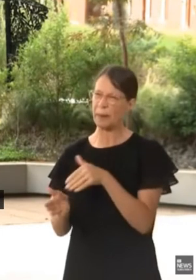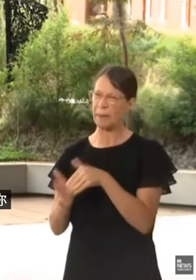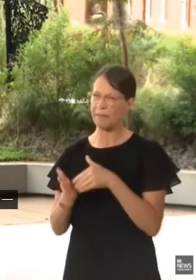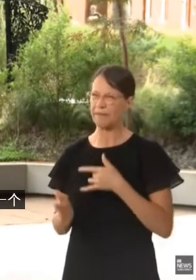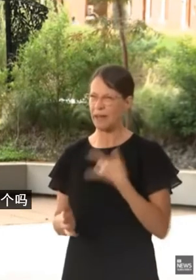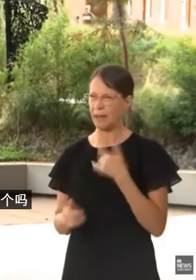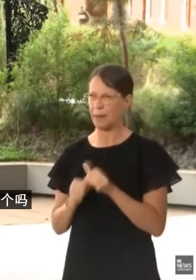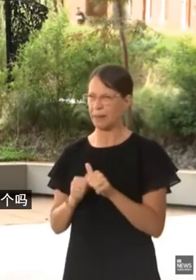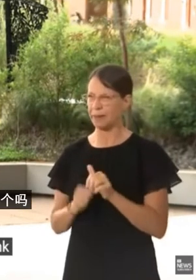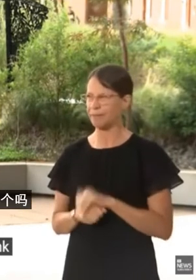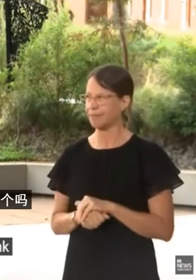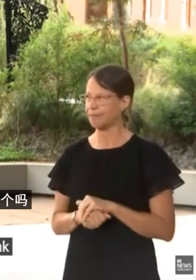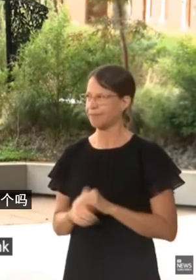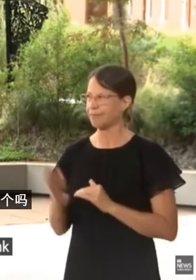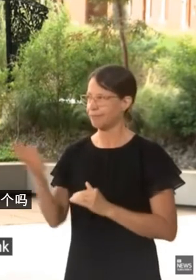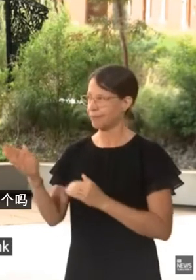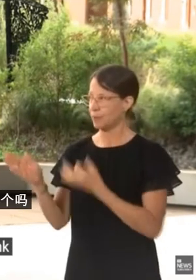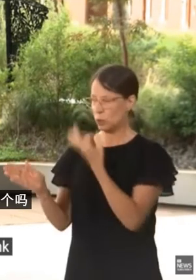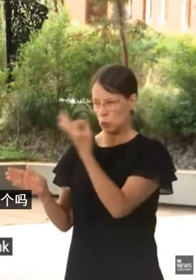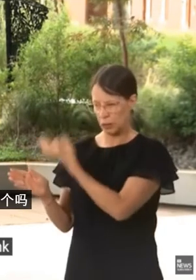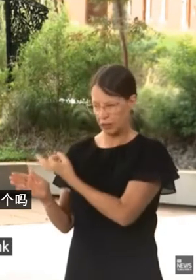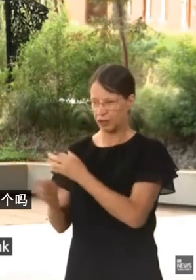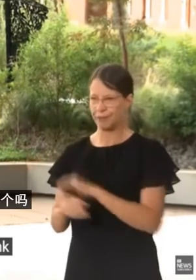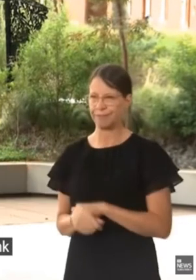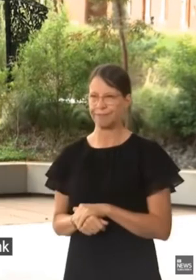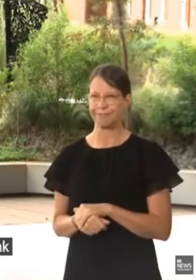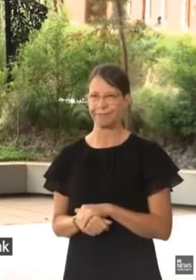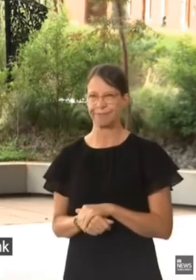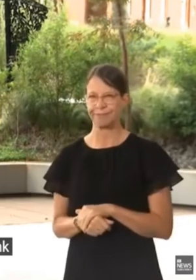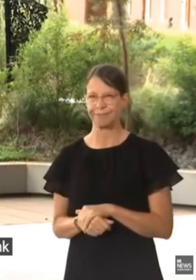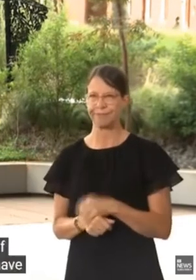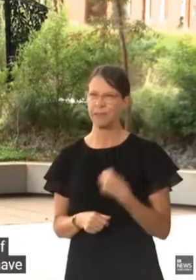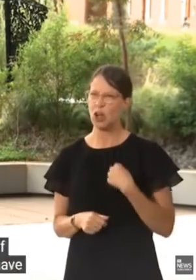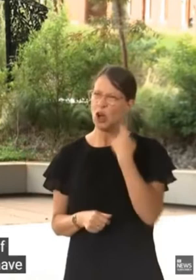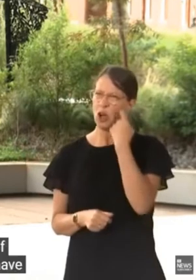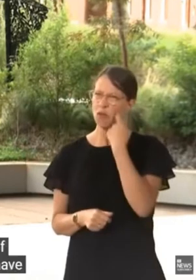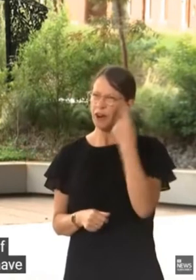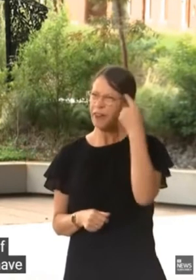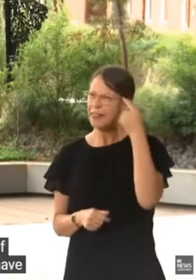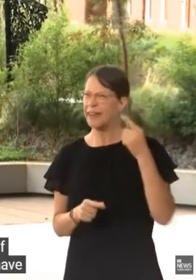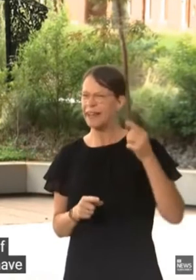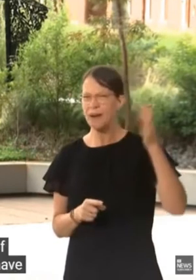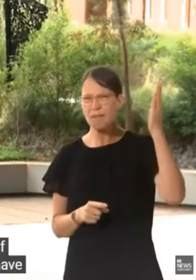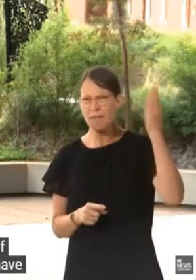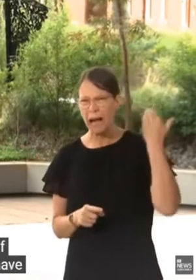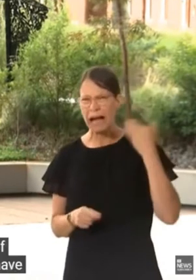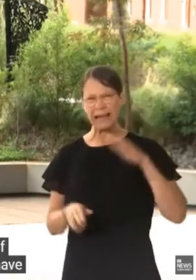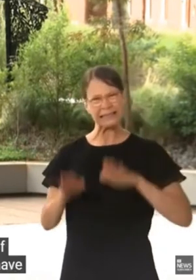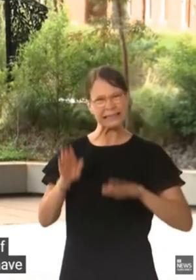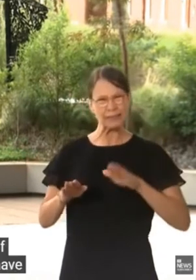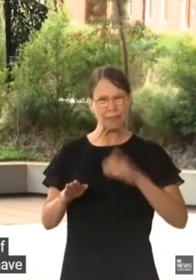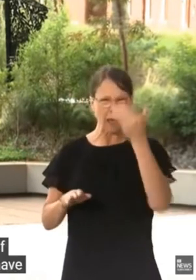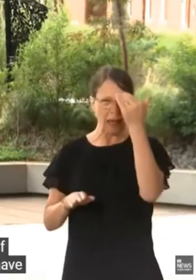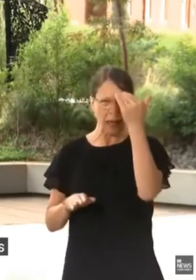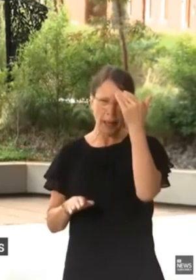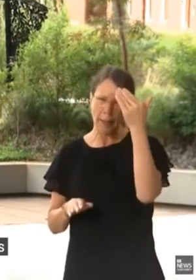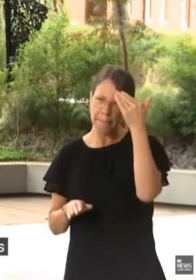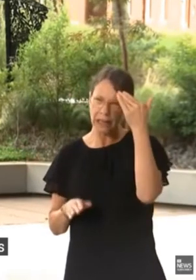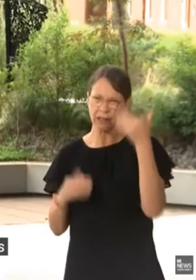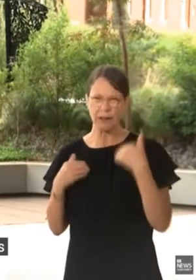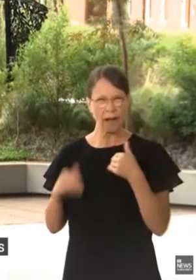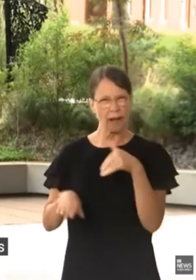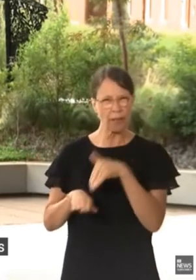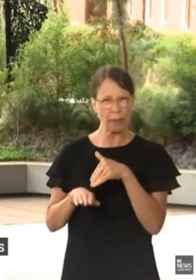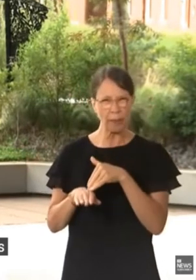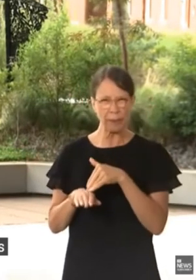you're there, can we just ask you, I'm trying to think of another time when Australia would have been through something as challenging in terms of its mental health as this. I'm going back